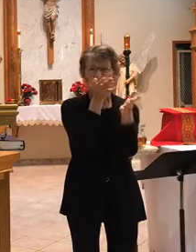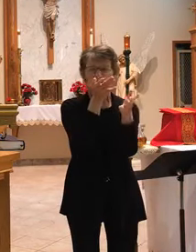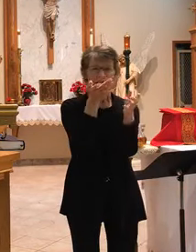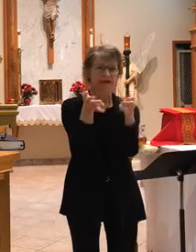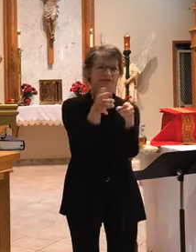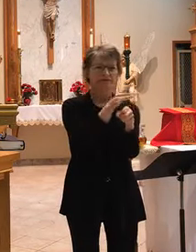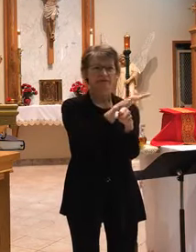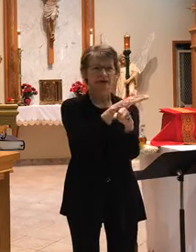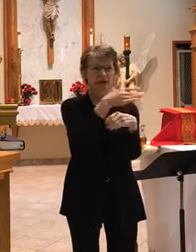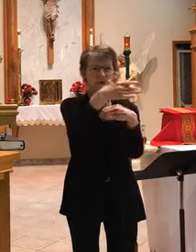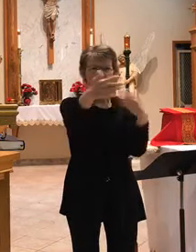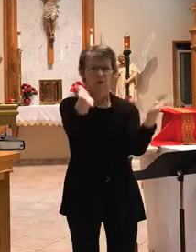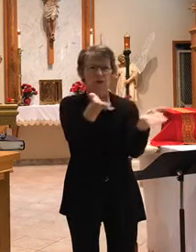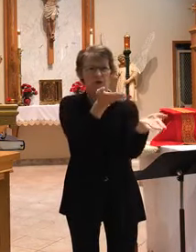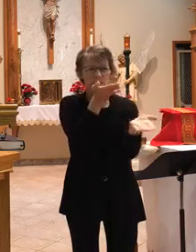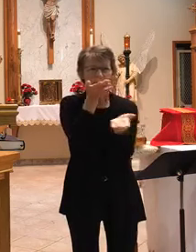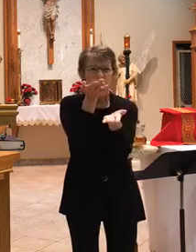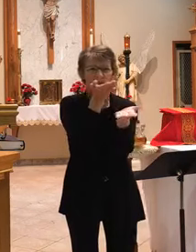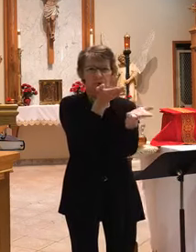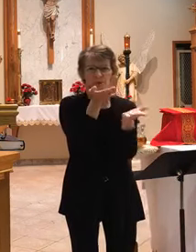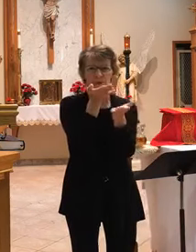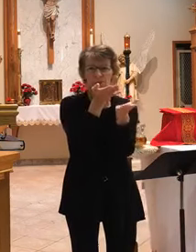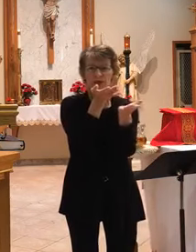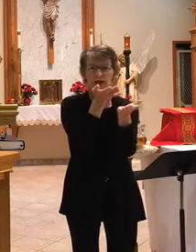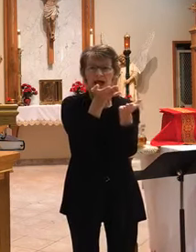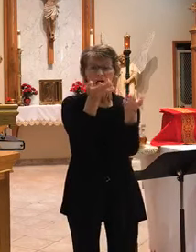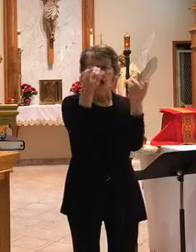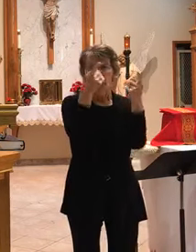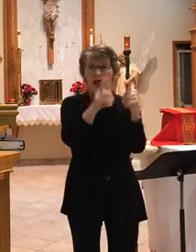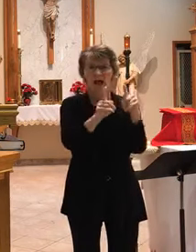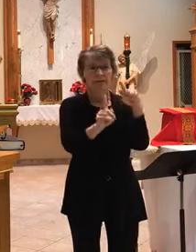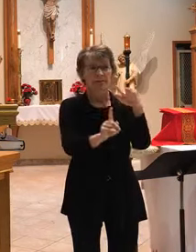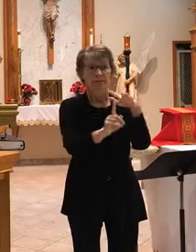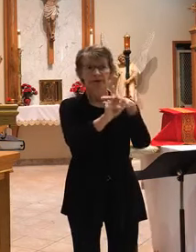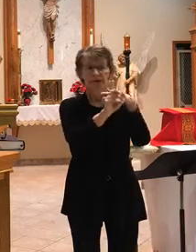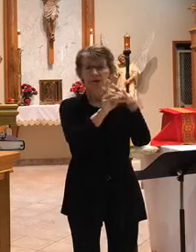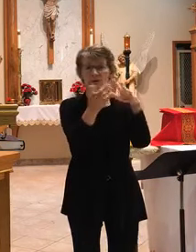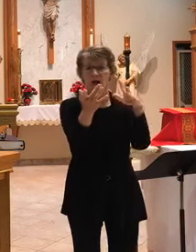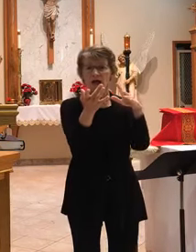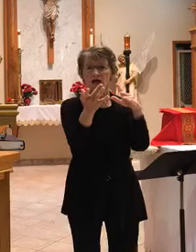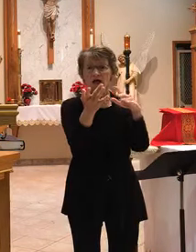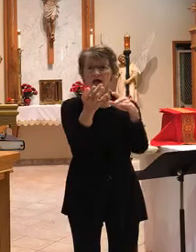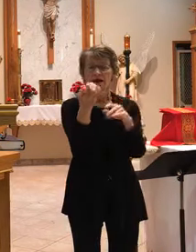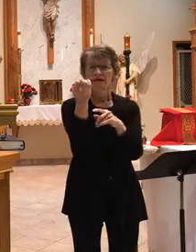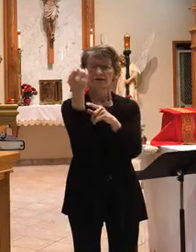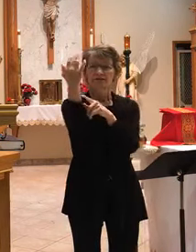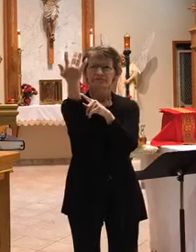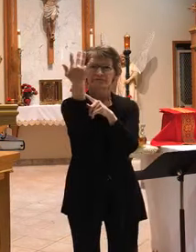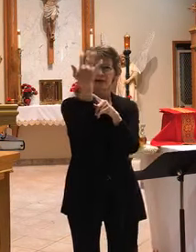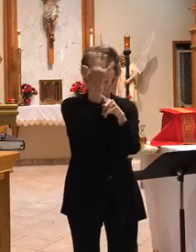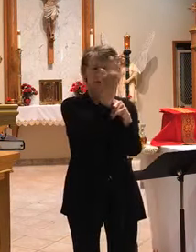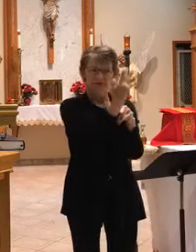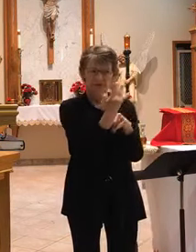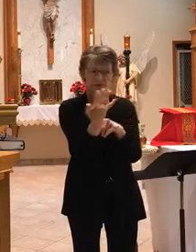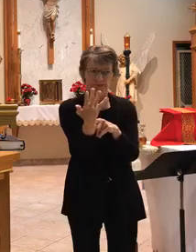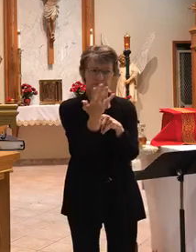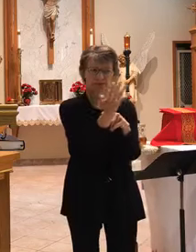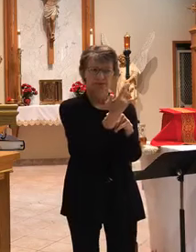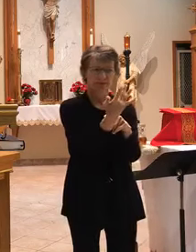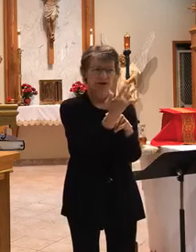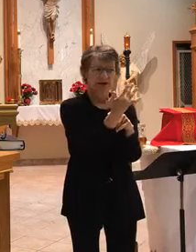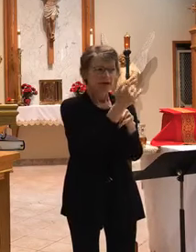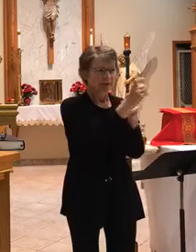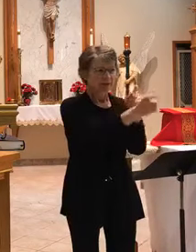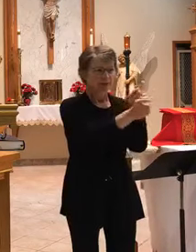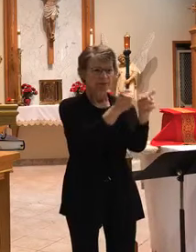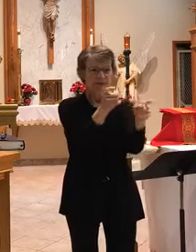the entire house in which they were. Then there appeared to them tongues as of fire, which parted and came to